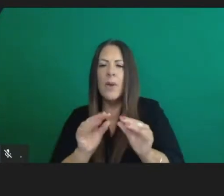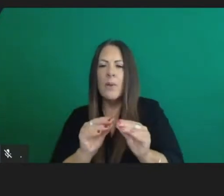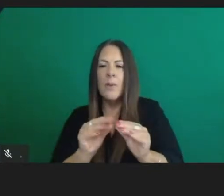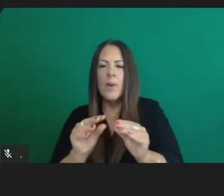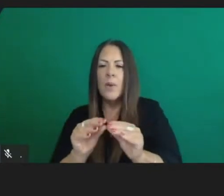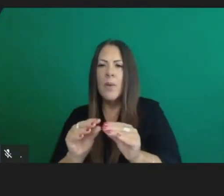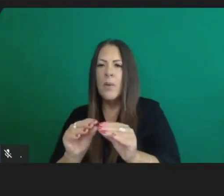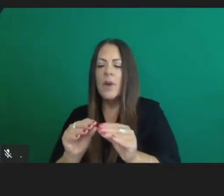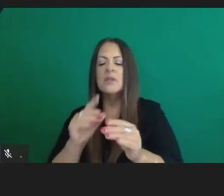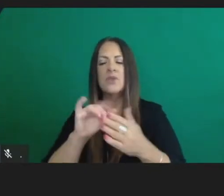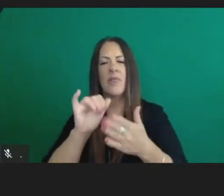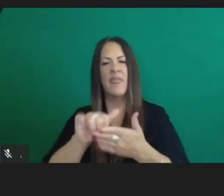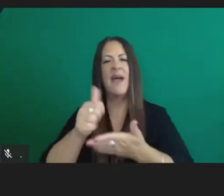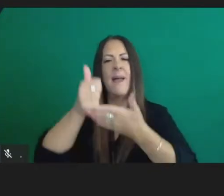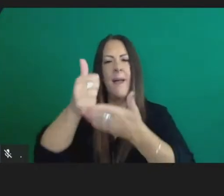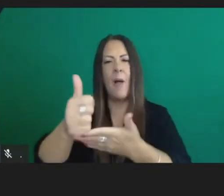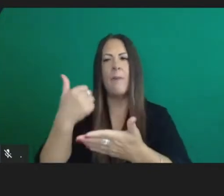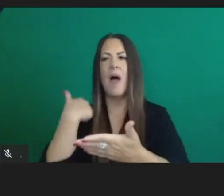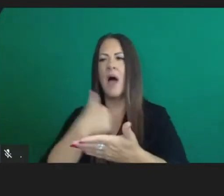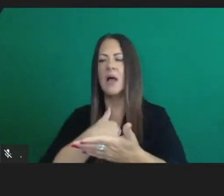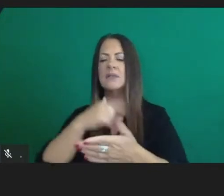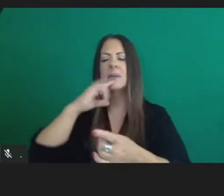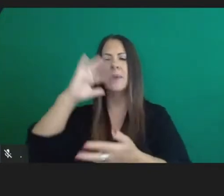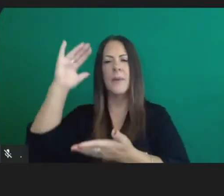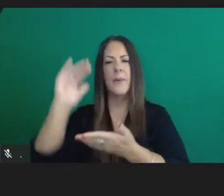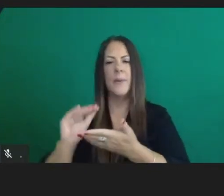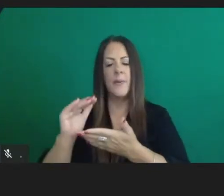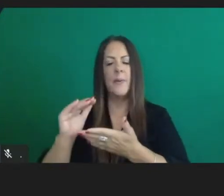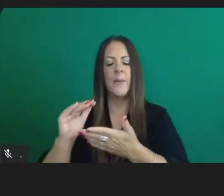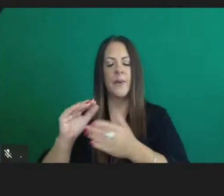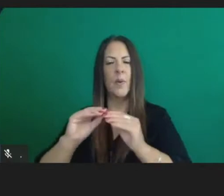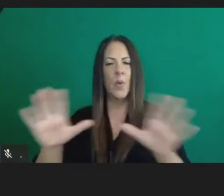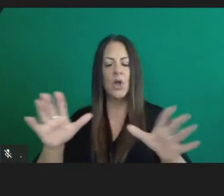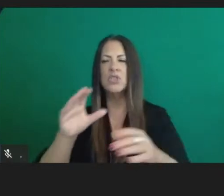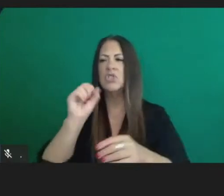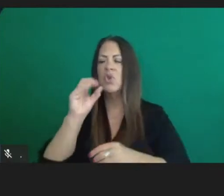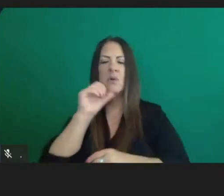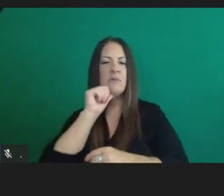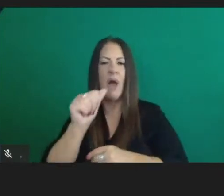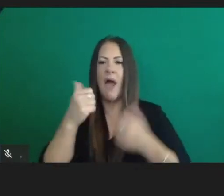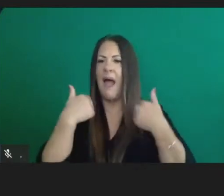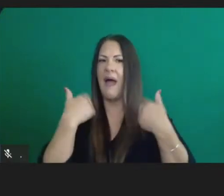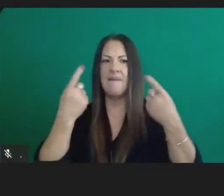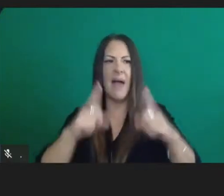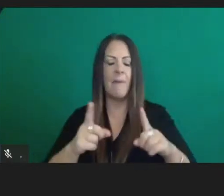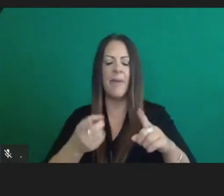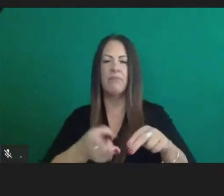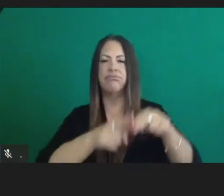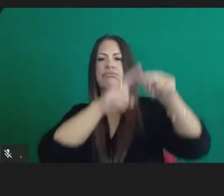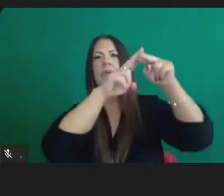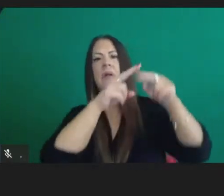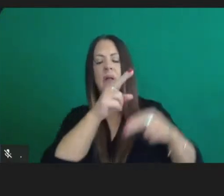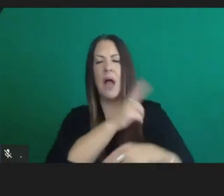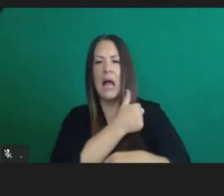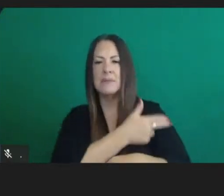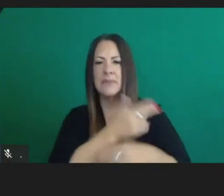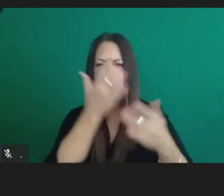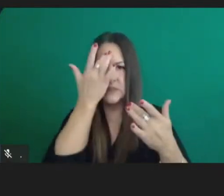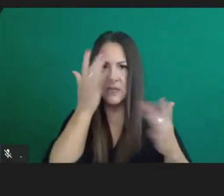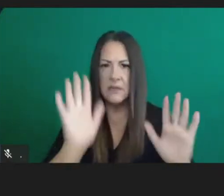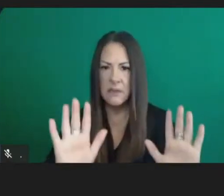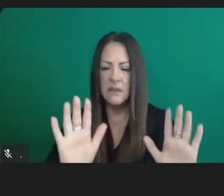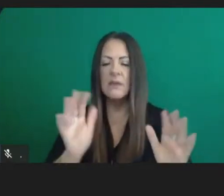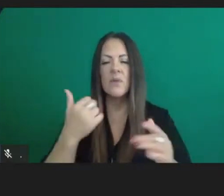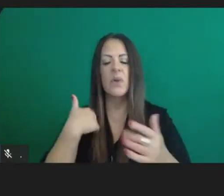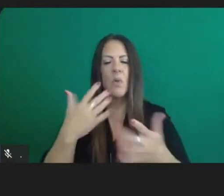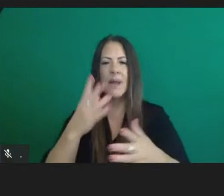healthcare delivery system at risk, wherein we have some of the worst outcomes, and not just in small numbers, in larger numbers. I